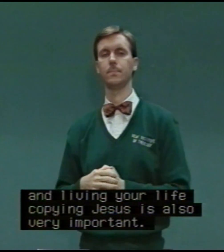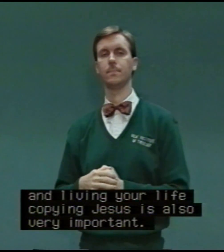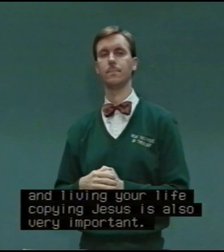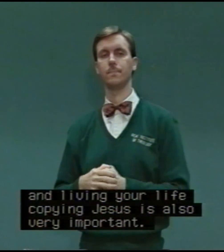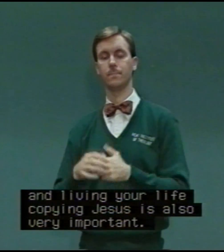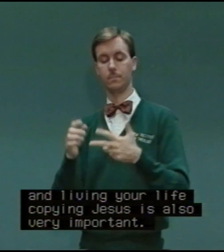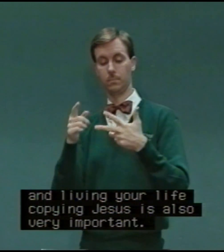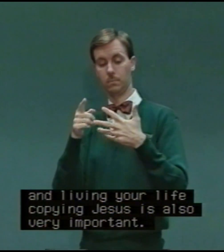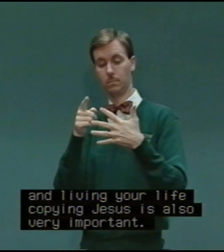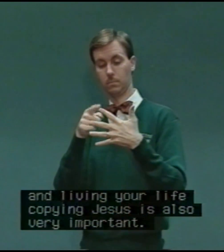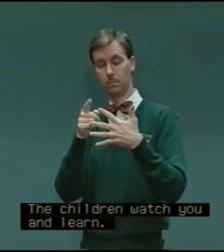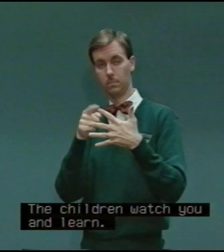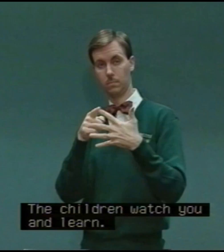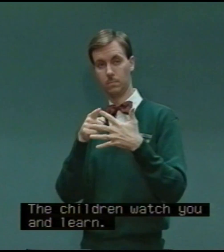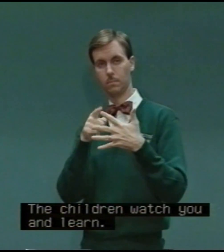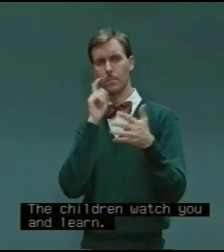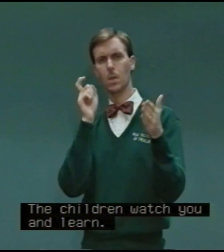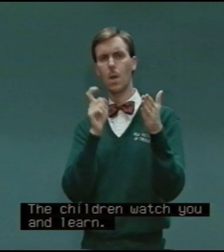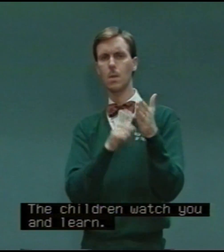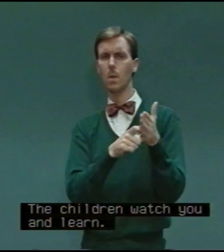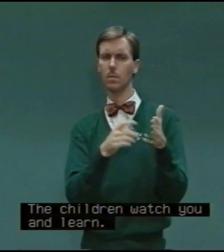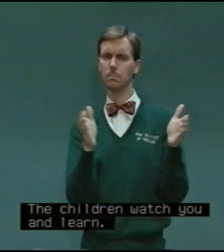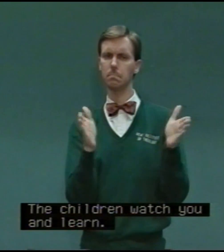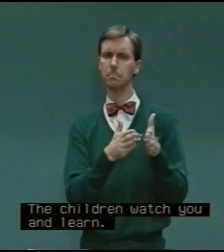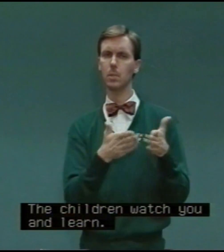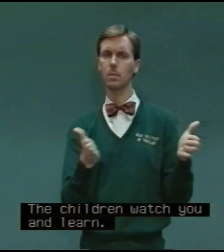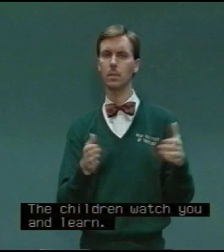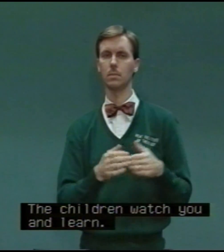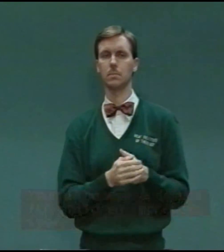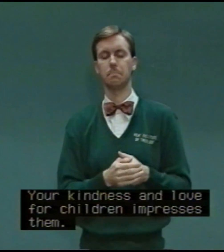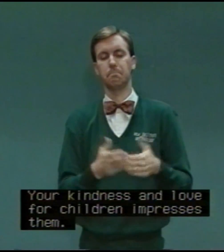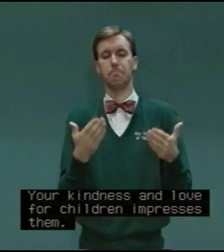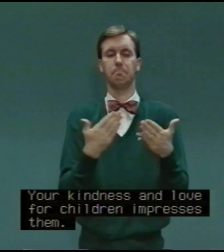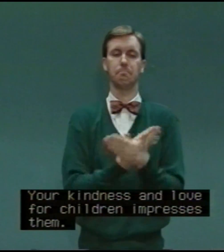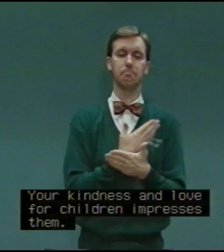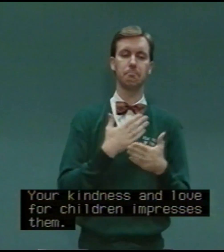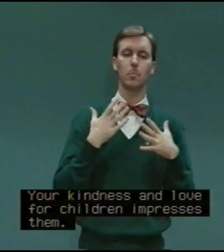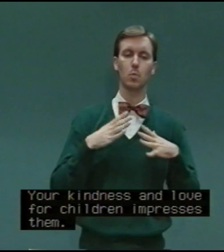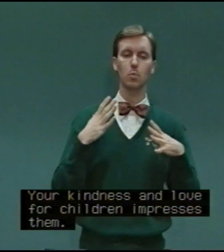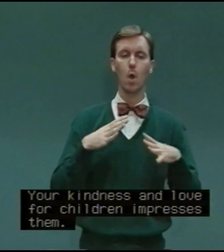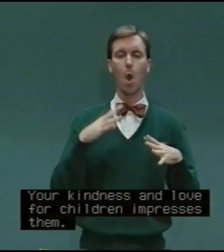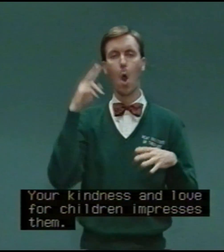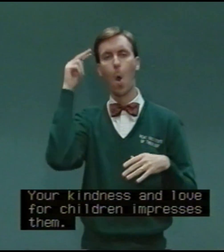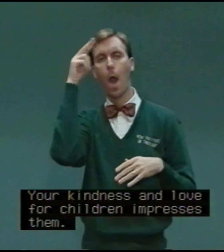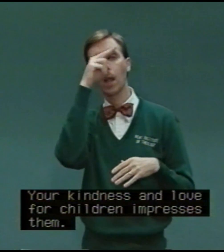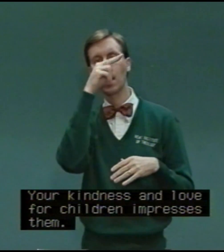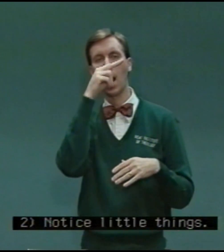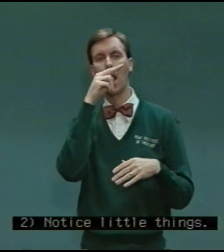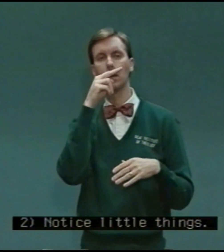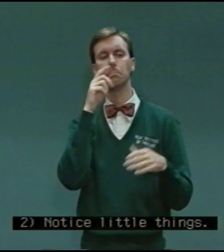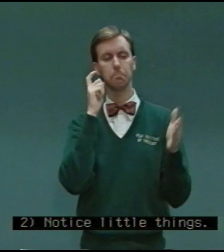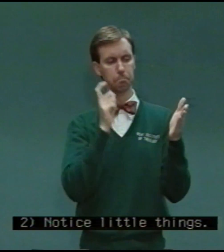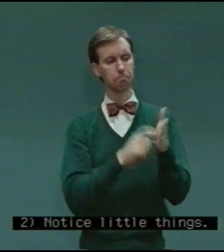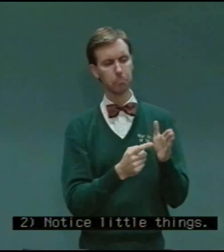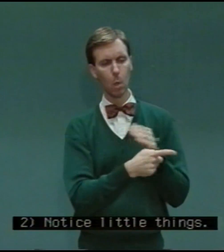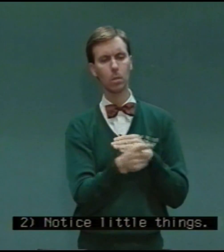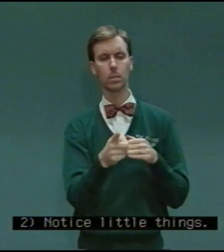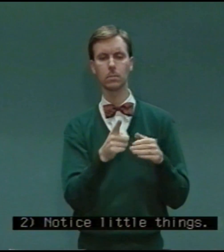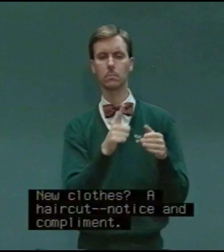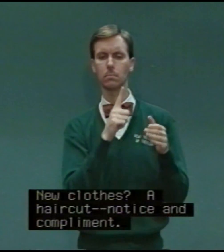very important the children watch you and learn your kindness and love for children impresses them to